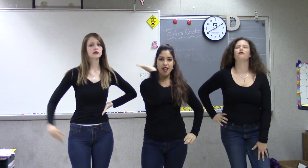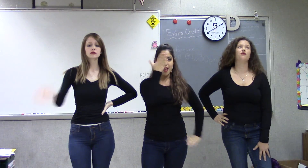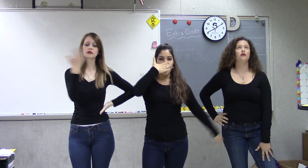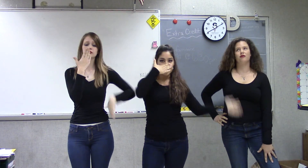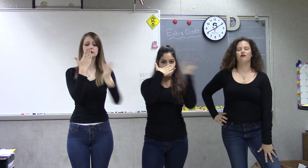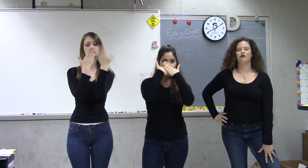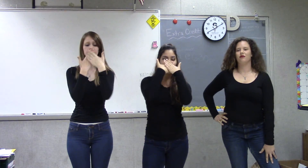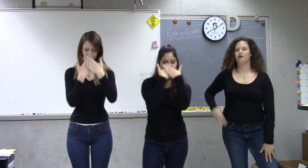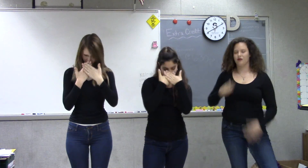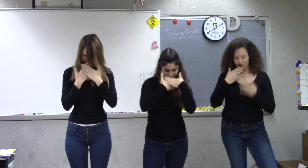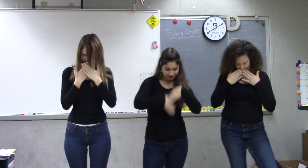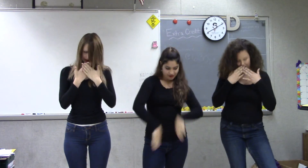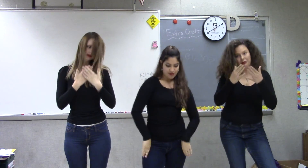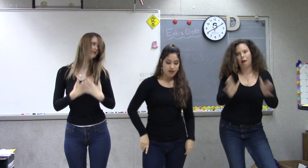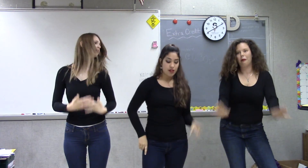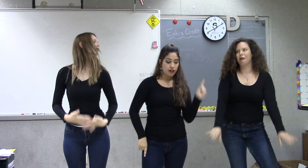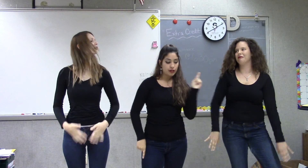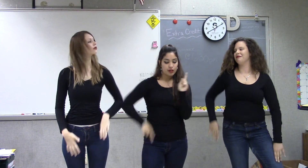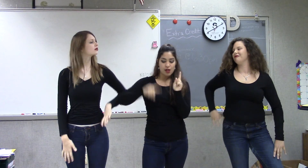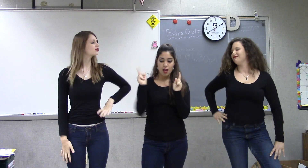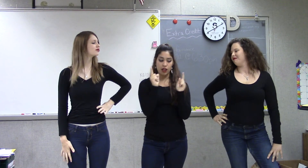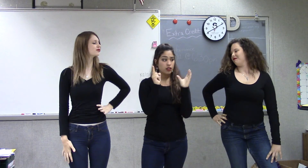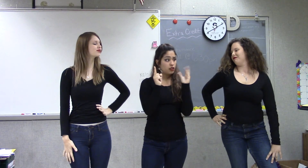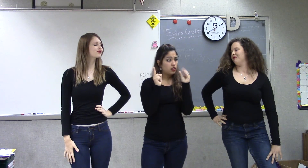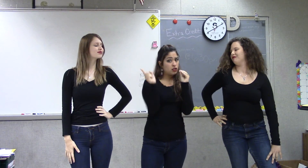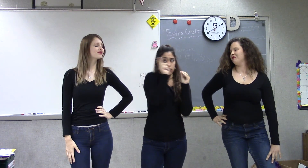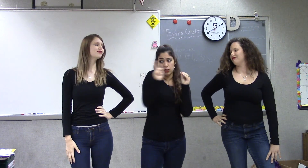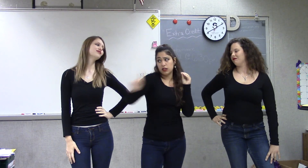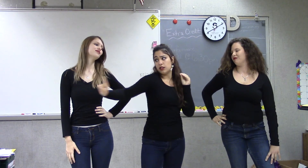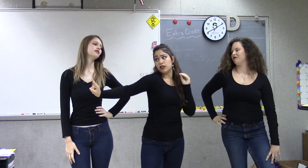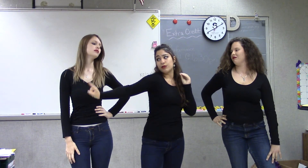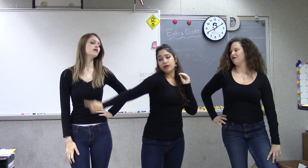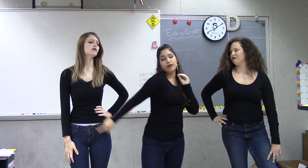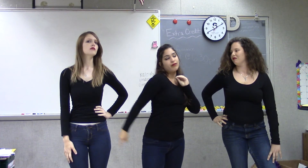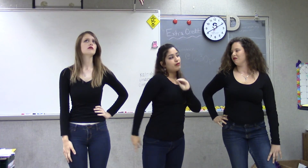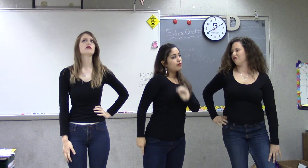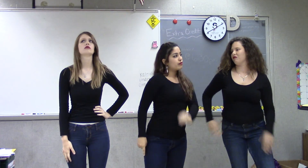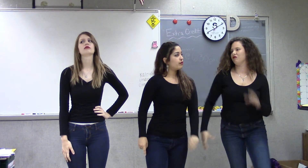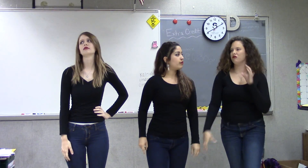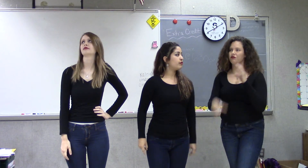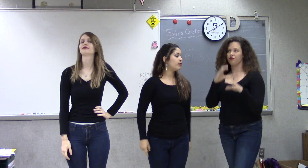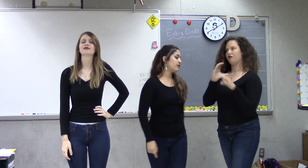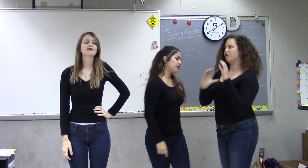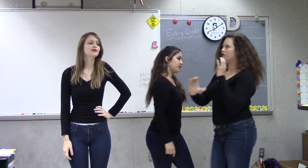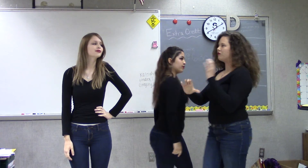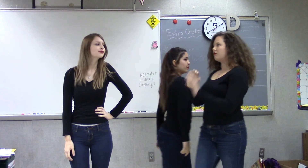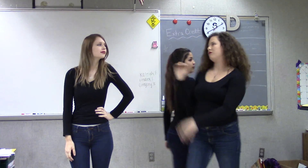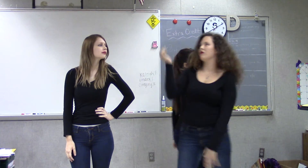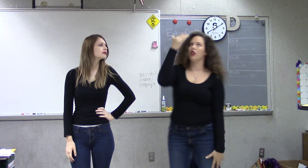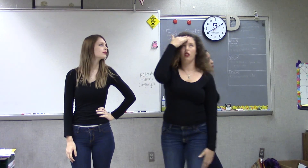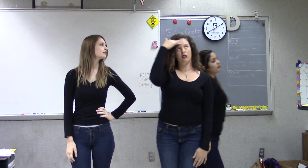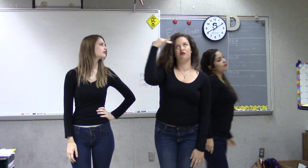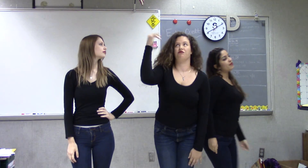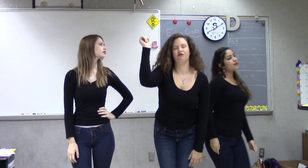ladies not to say a word. And after all, dear, what does idle prattle for? Come on, then. Not all they're depressed with conversation.